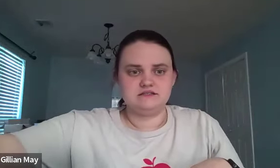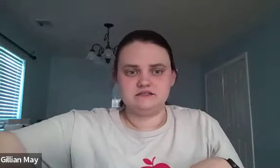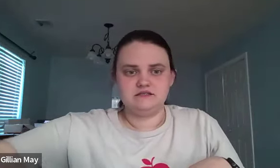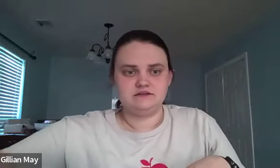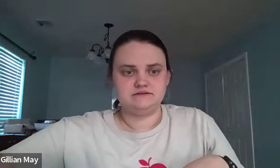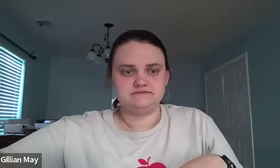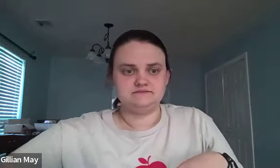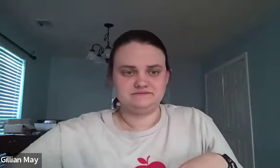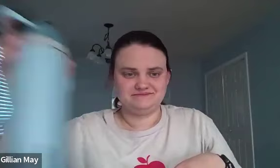see.